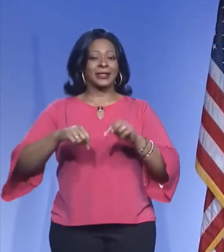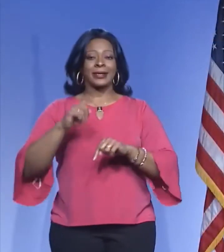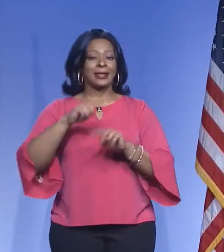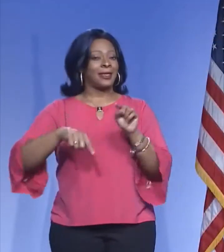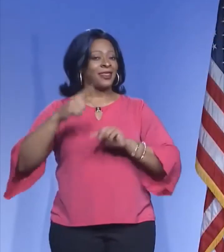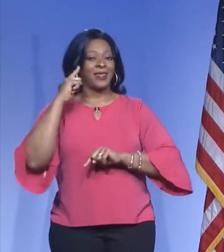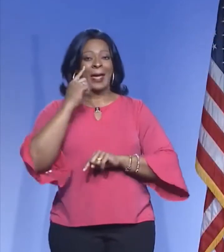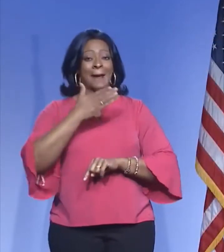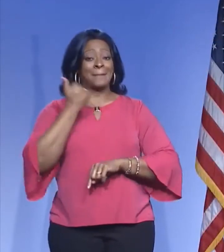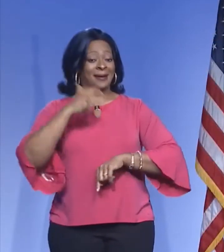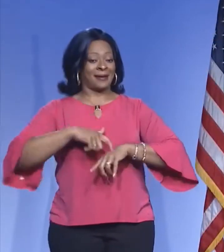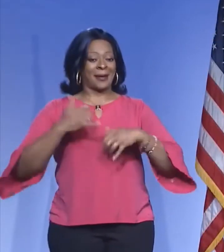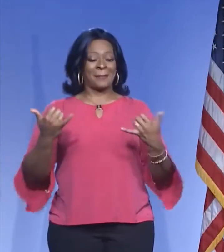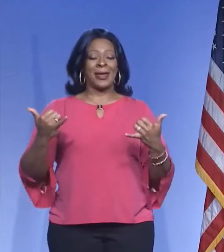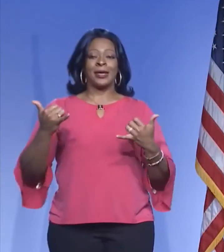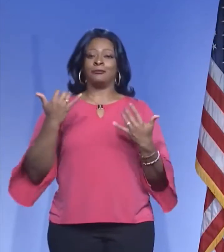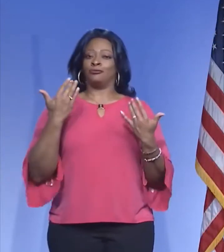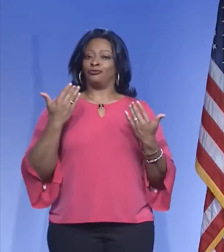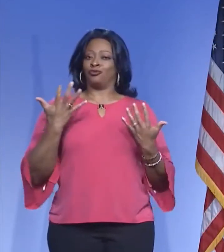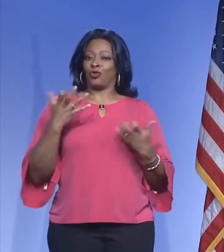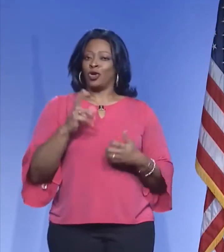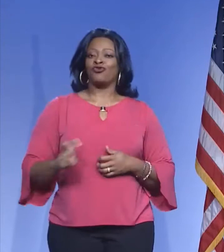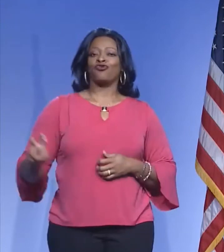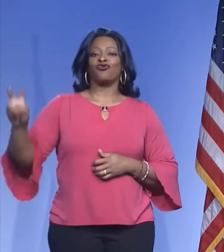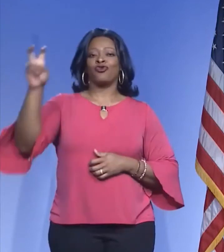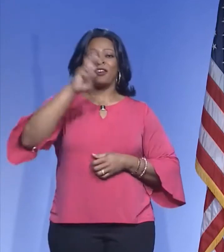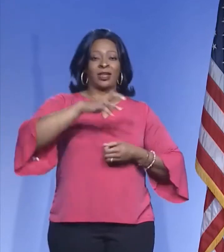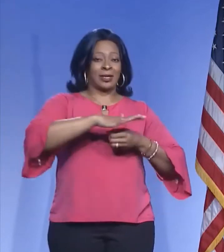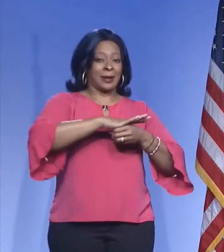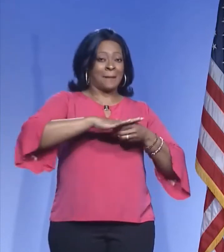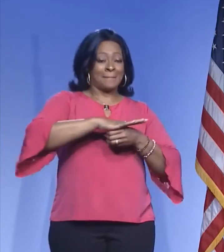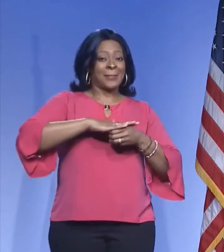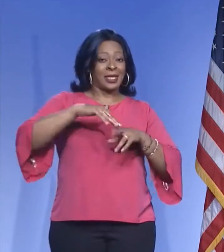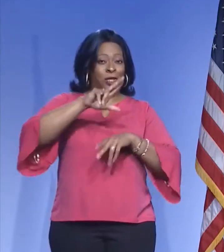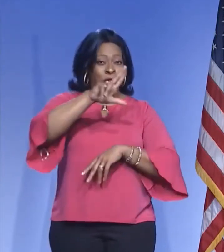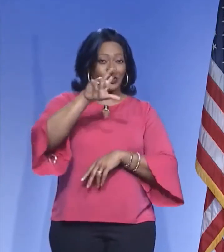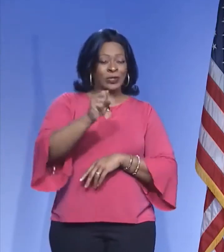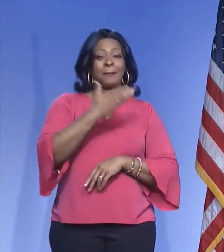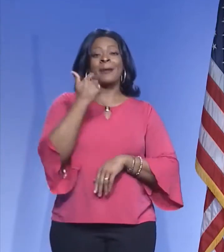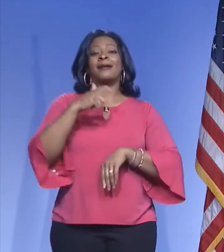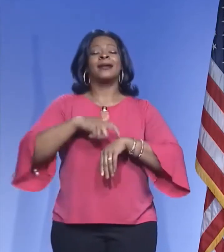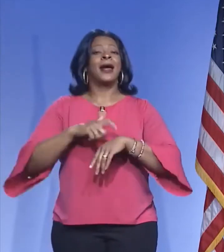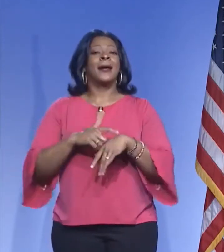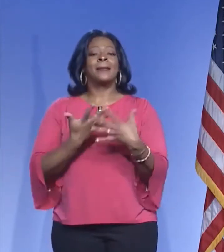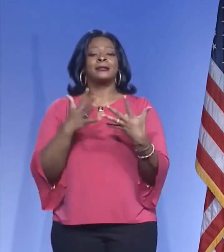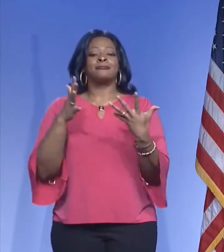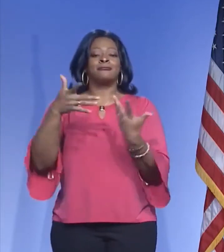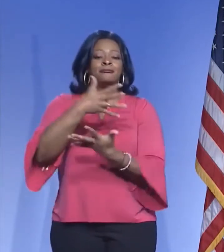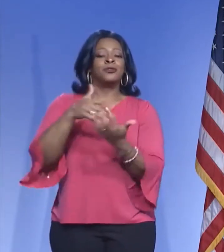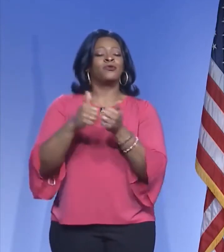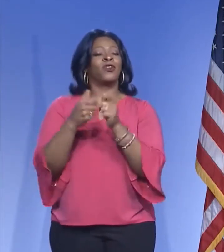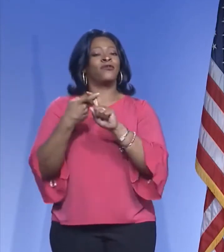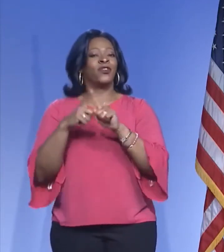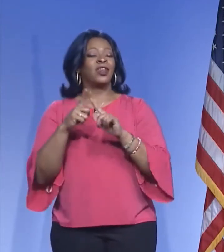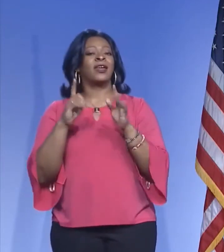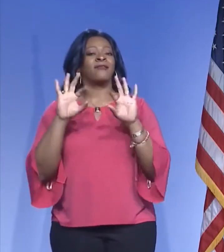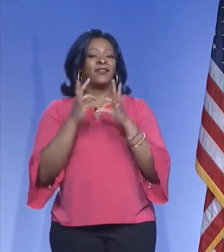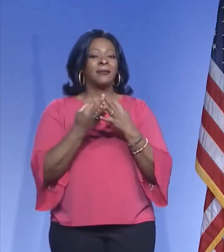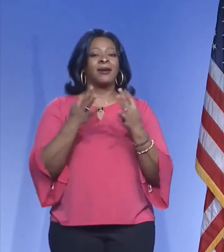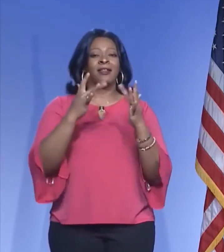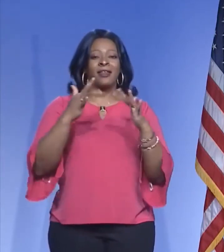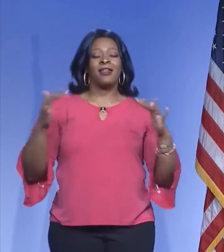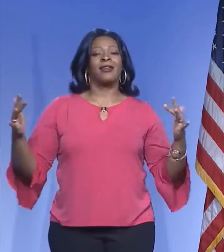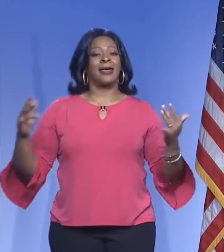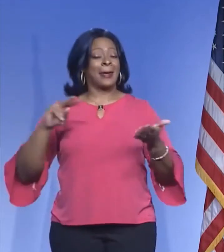better time to travel, domestically that is, and a better time to get with friends and family and so forth, which